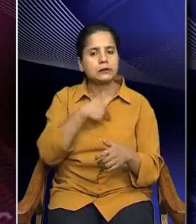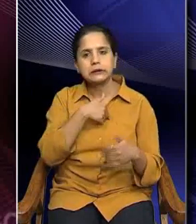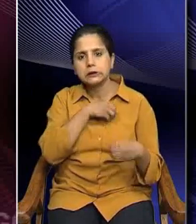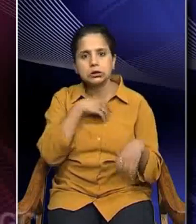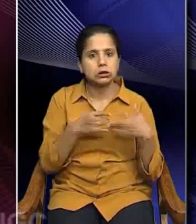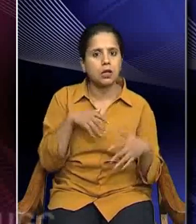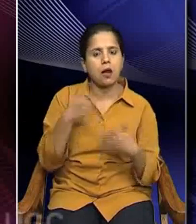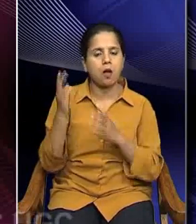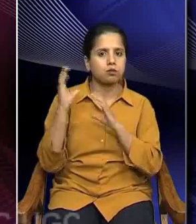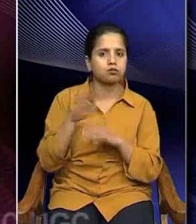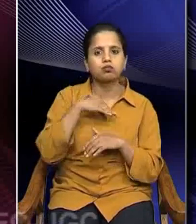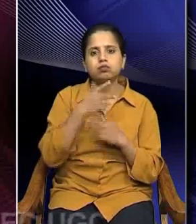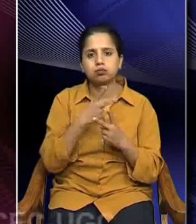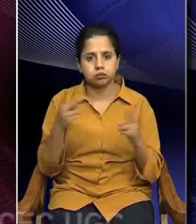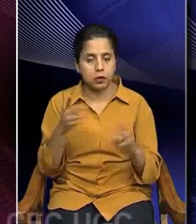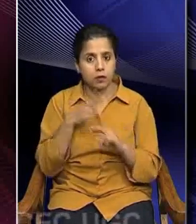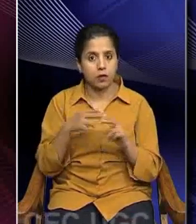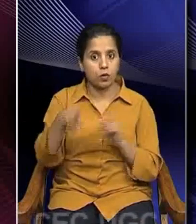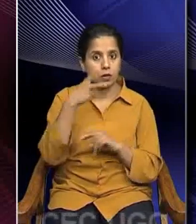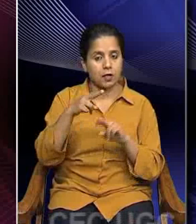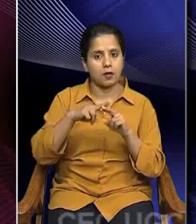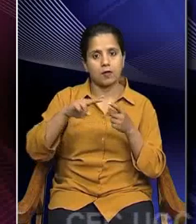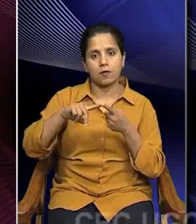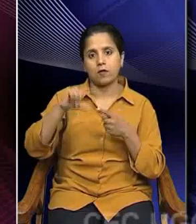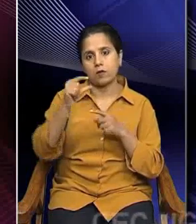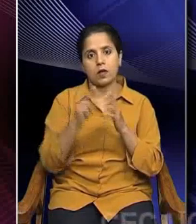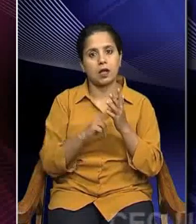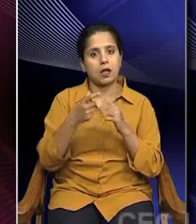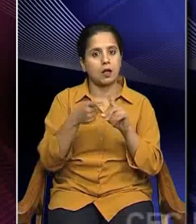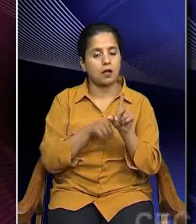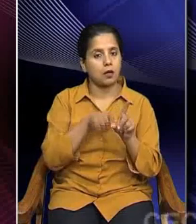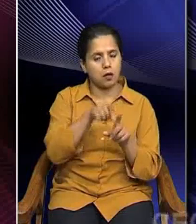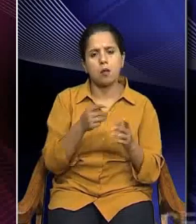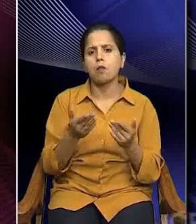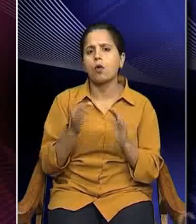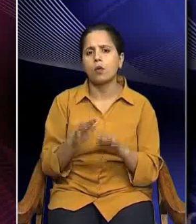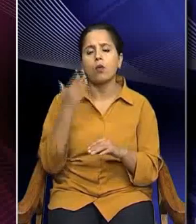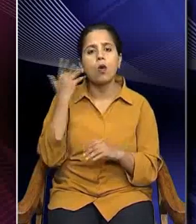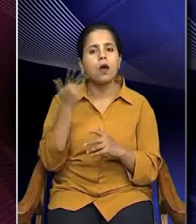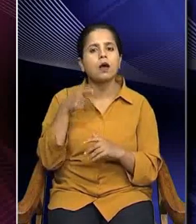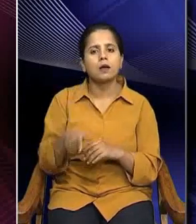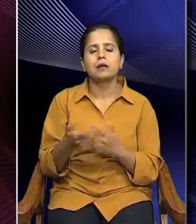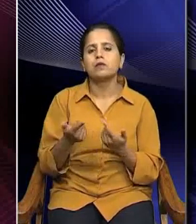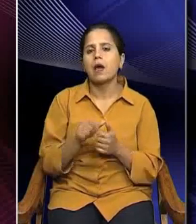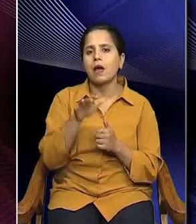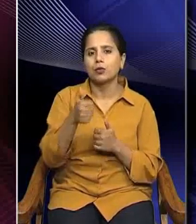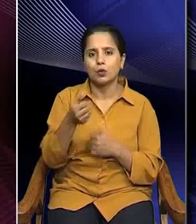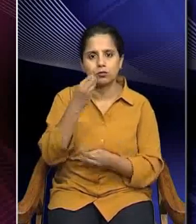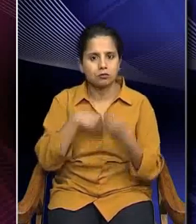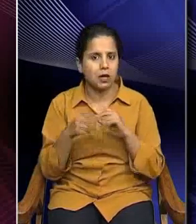burden of maternal mortality. If you look at fecundity, it's also possible because of lack of access to good diet